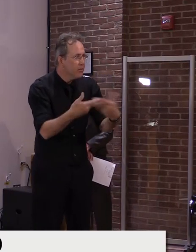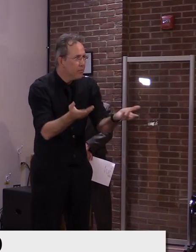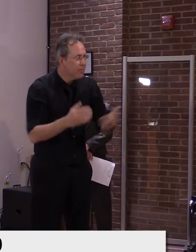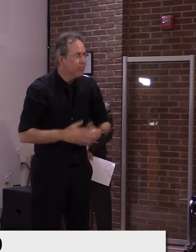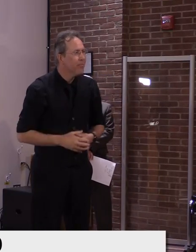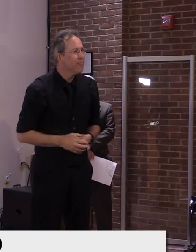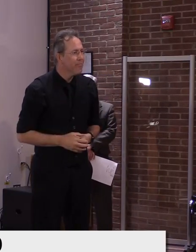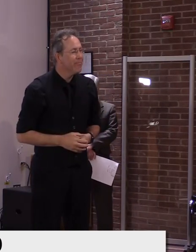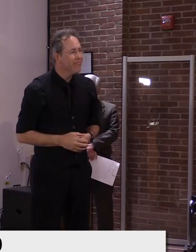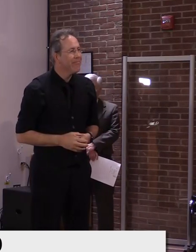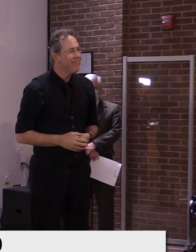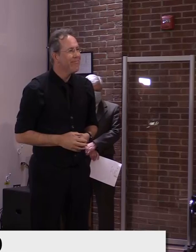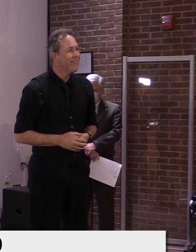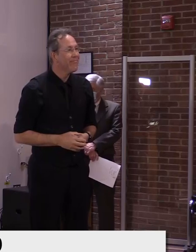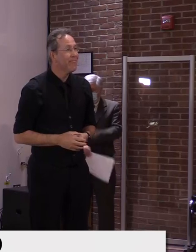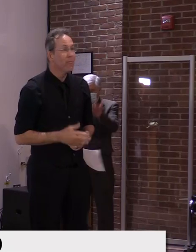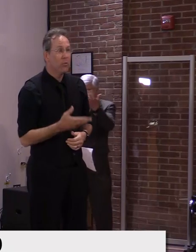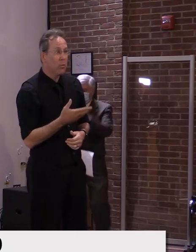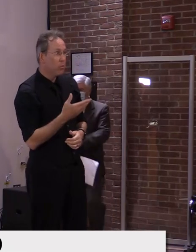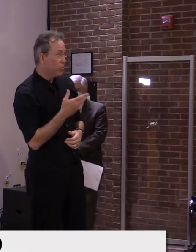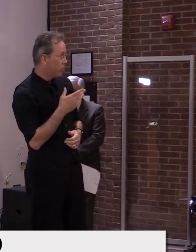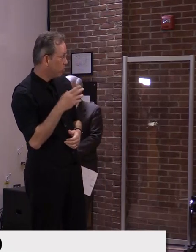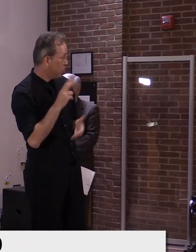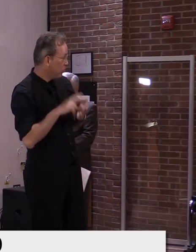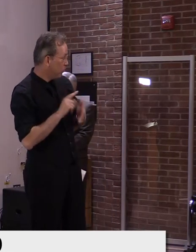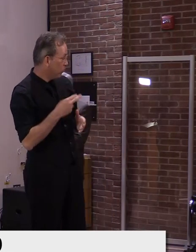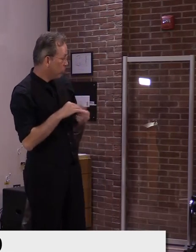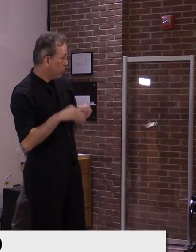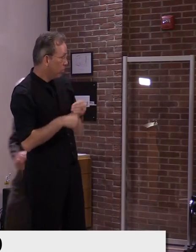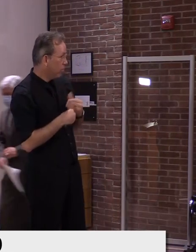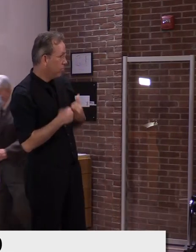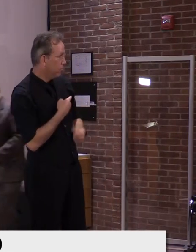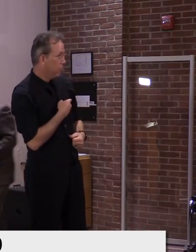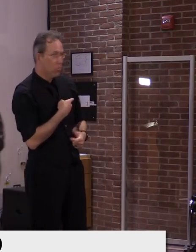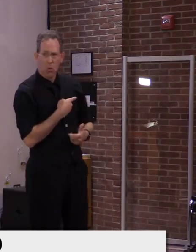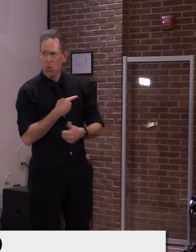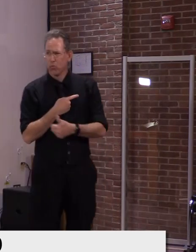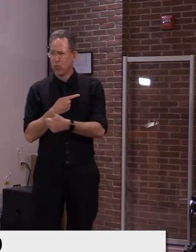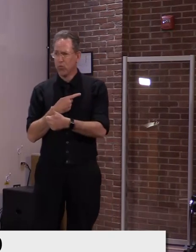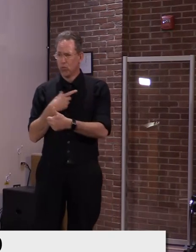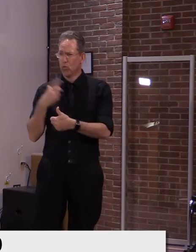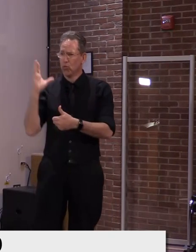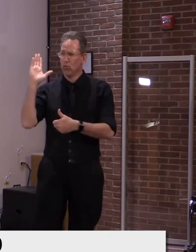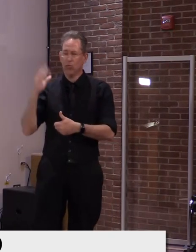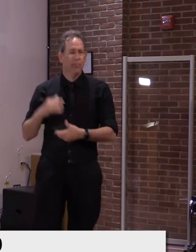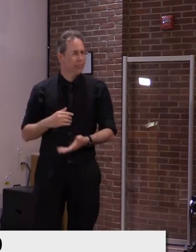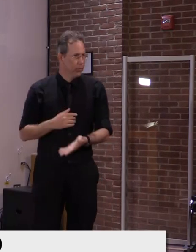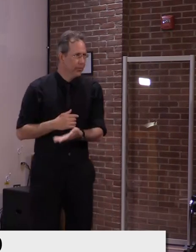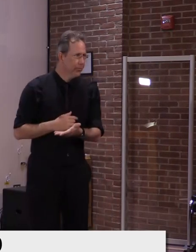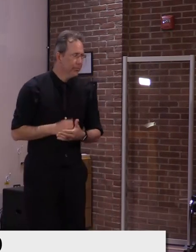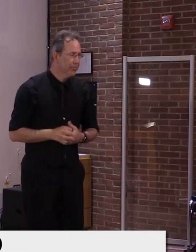So I'll let Secretary Smith, anything you want to add to that?